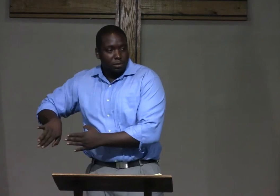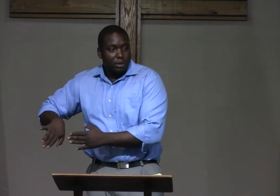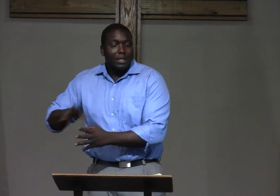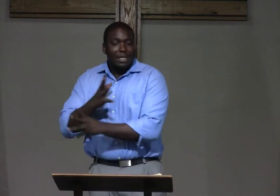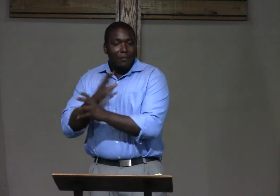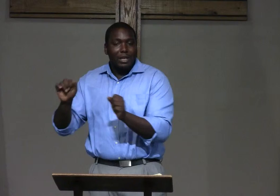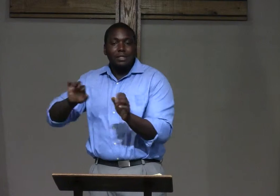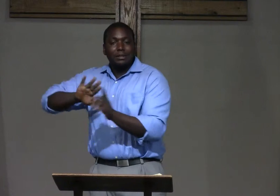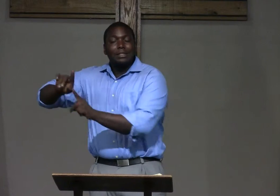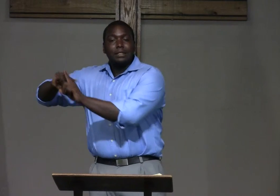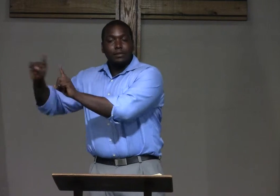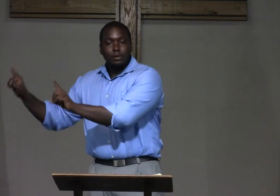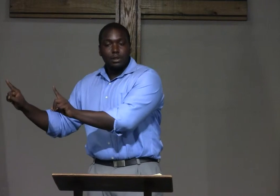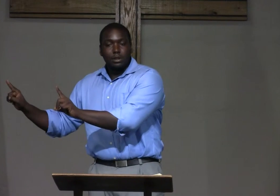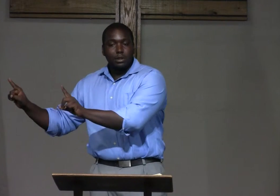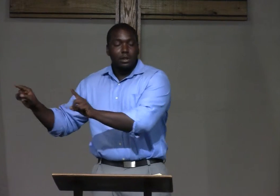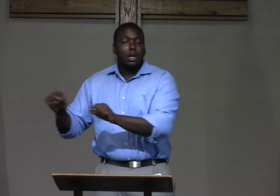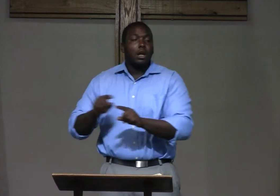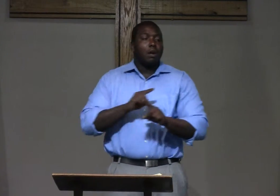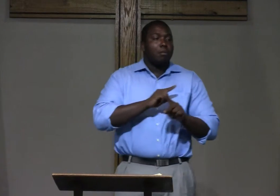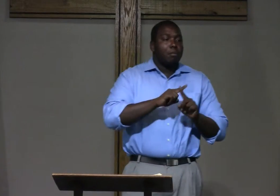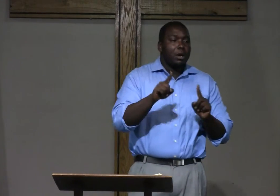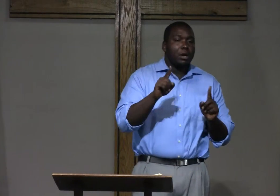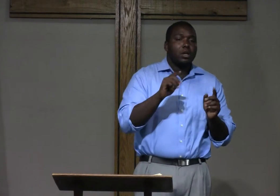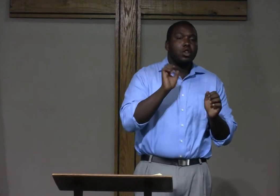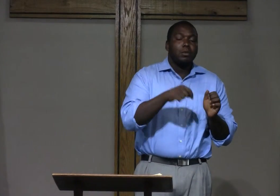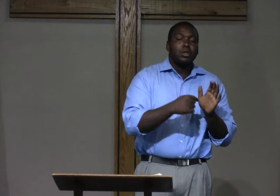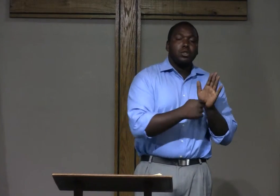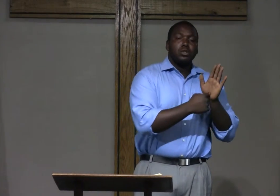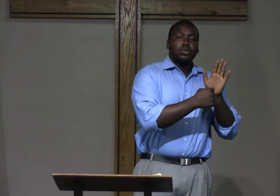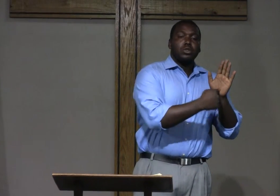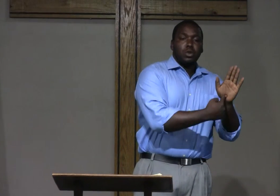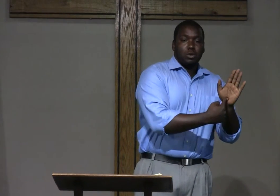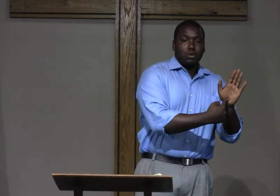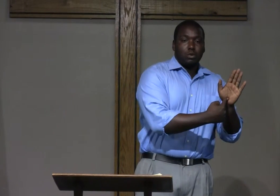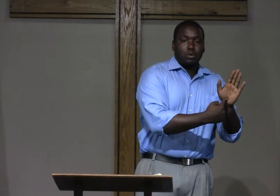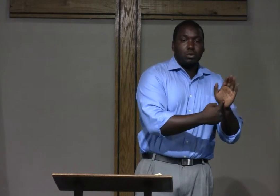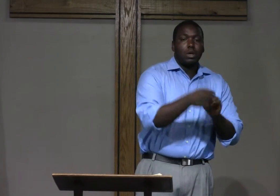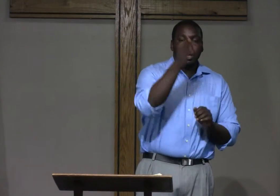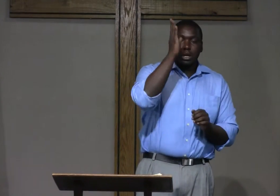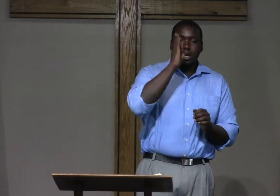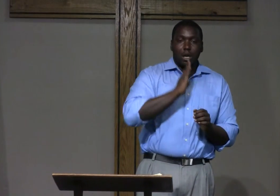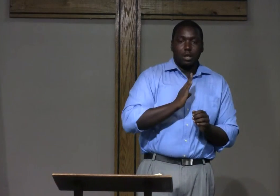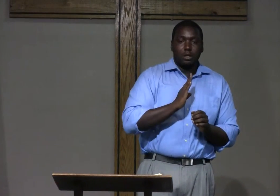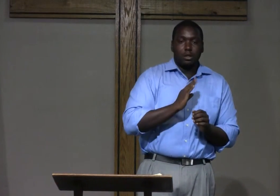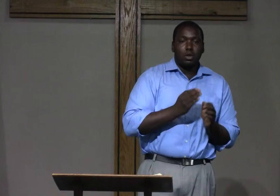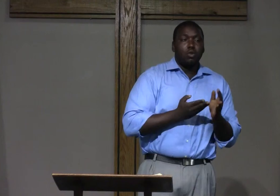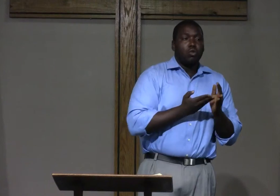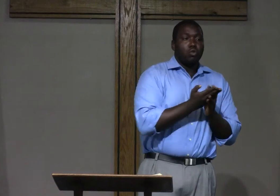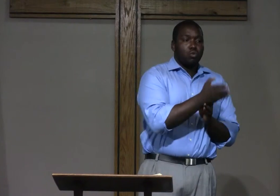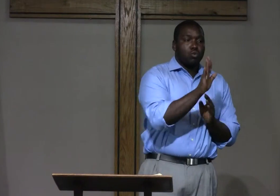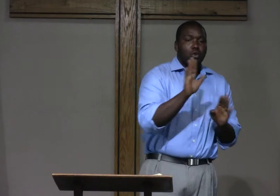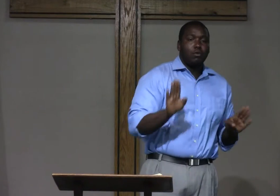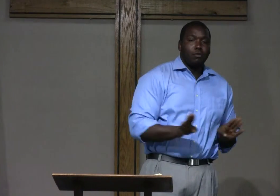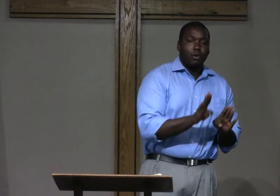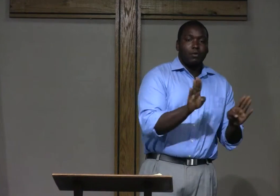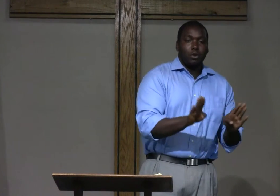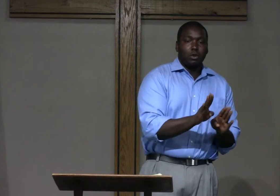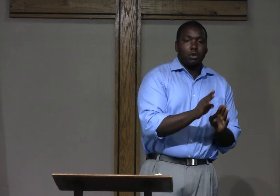salvation. Salvation is through faith alone. For by grace are you saved through faith. But once you are saved, you